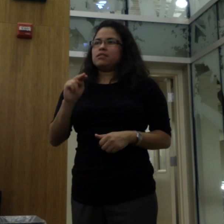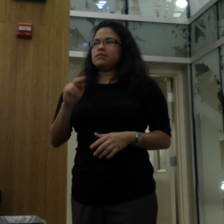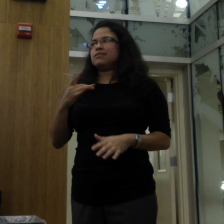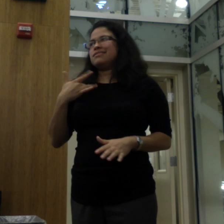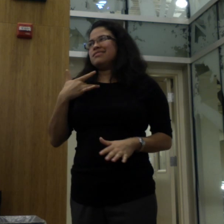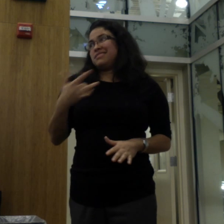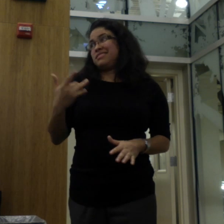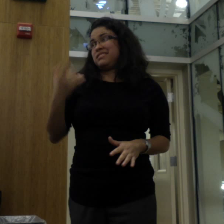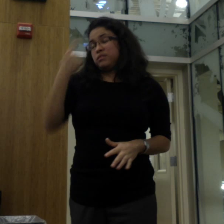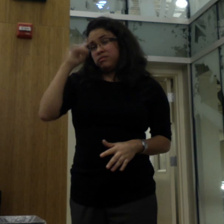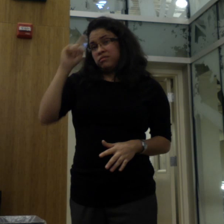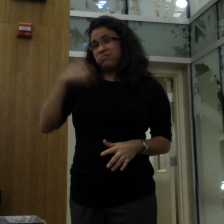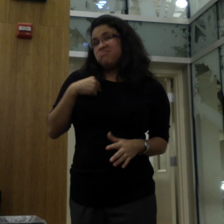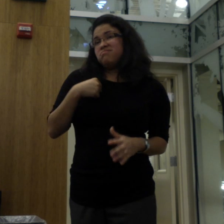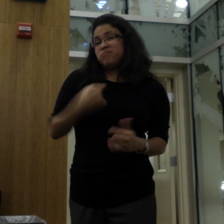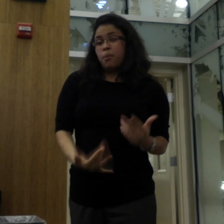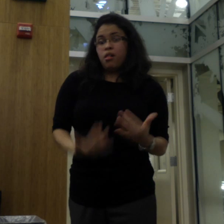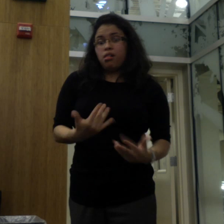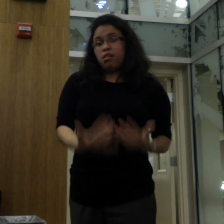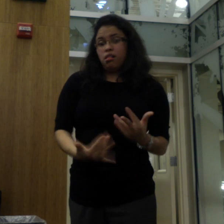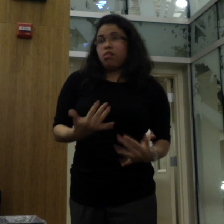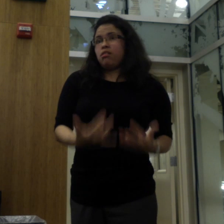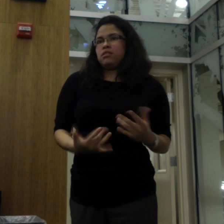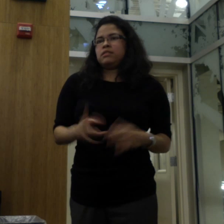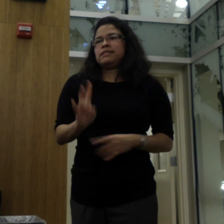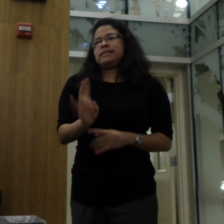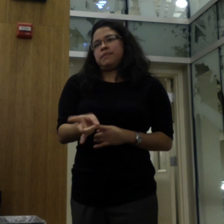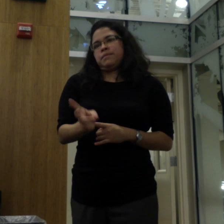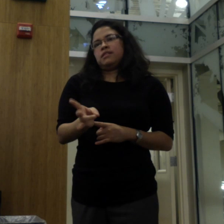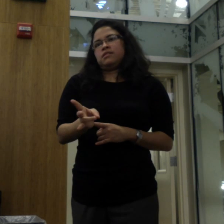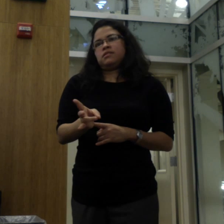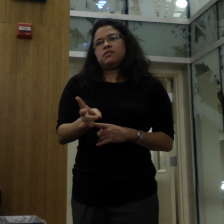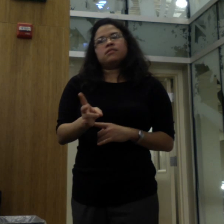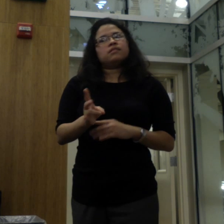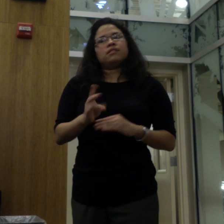Typically, if it were me, I would let it boil, a boiling boil for 7 minutes minimum.